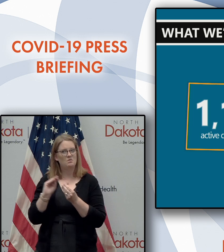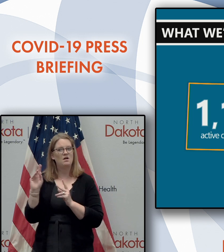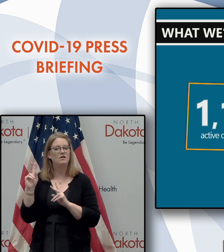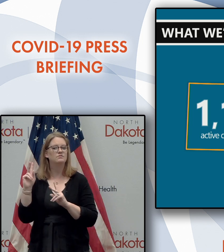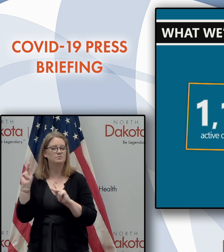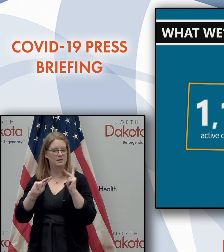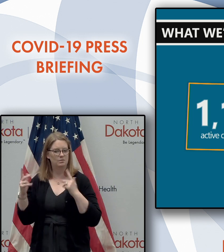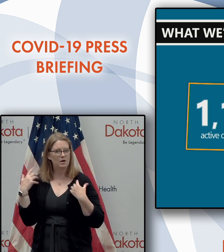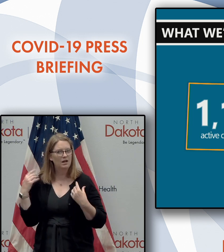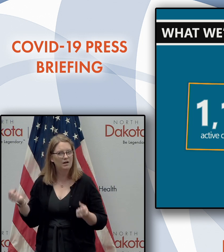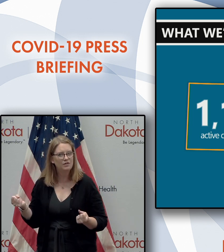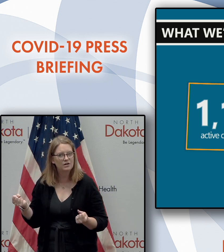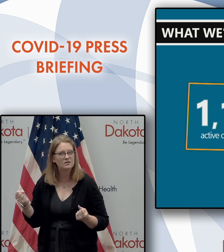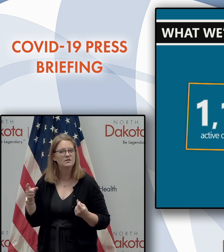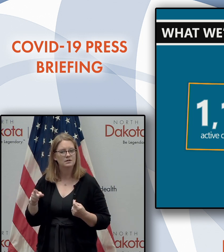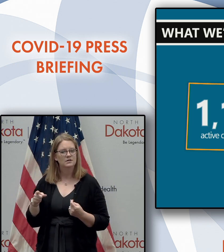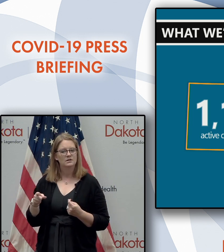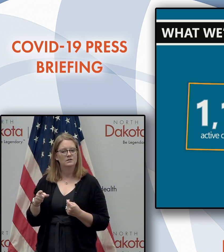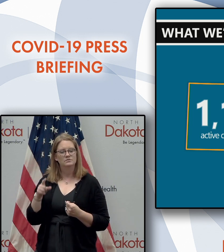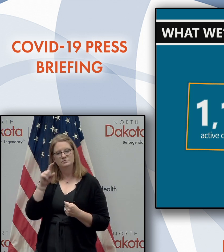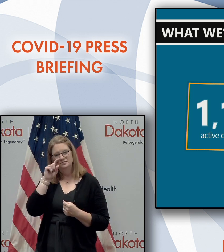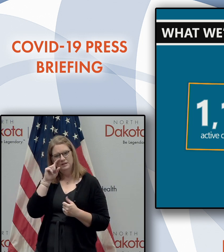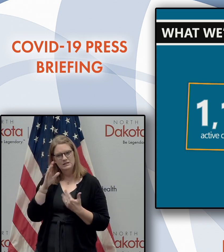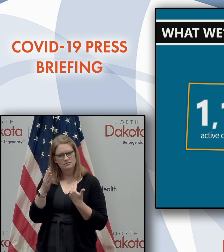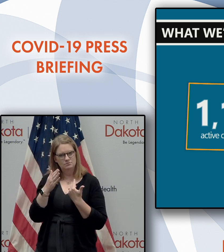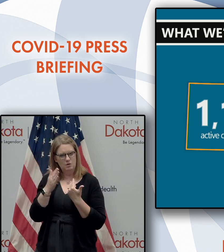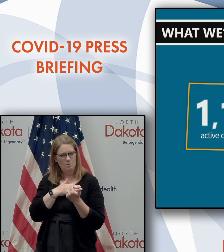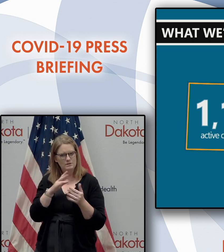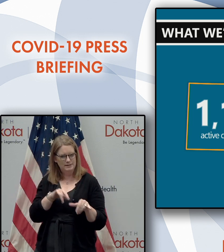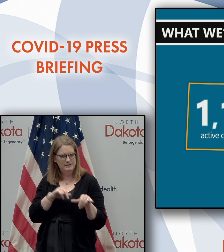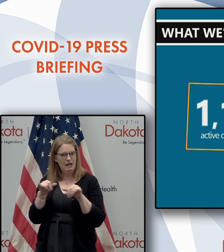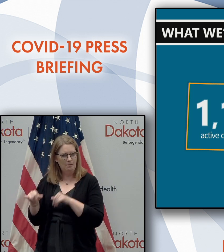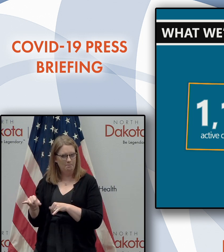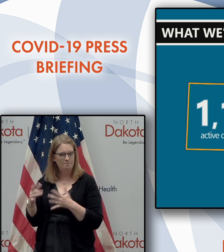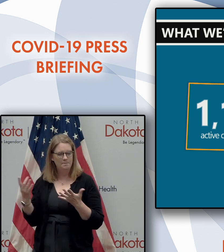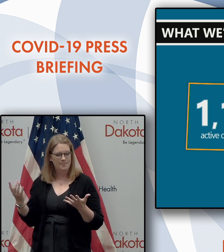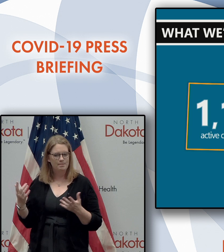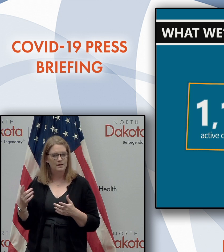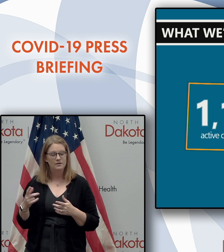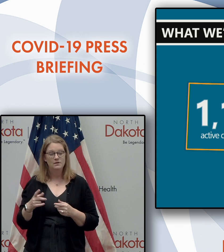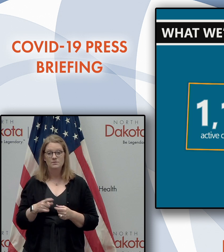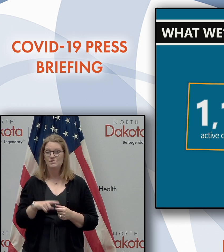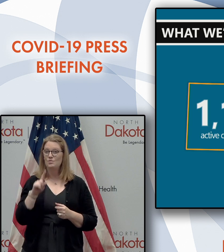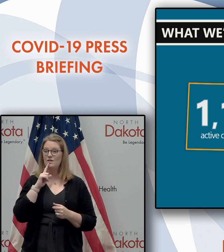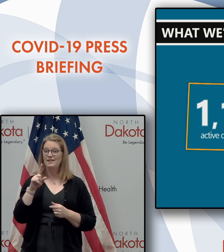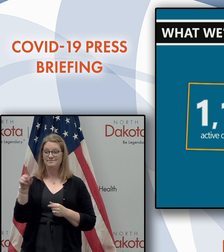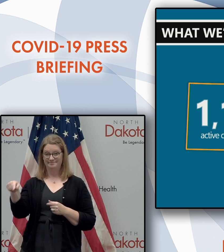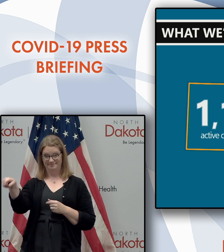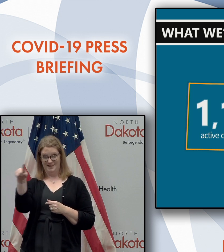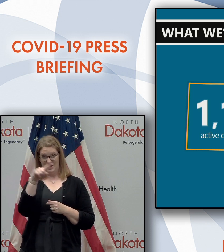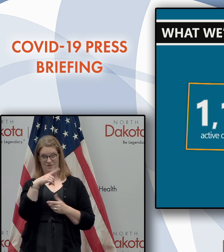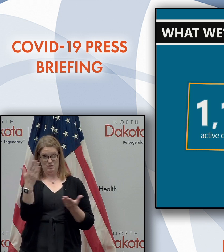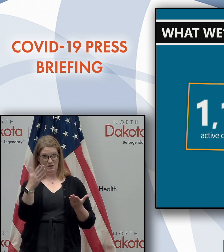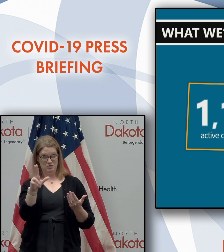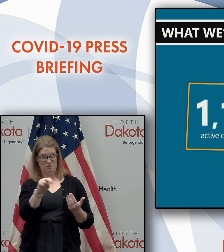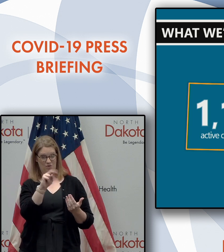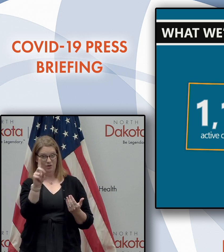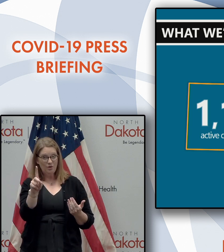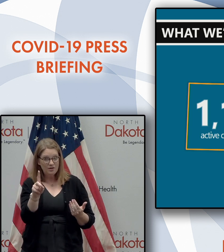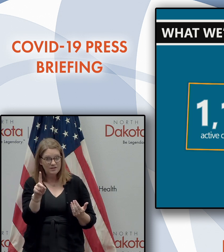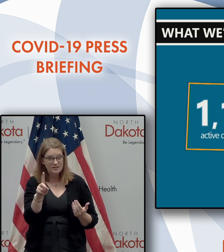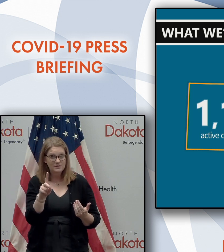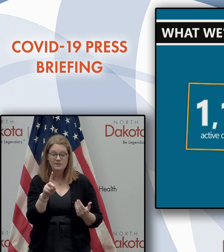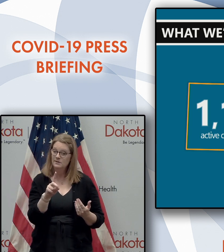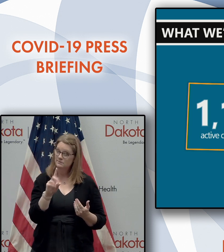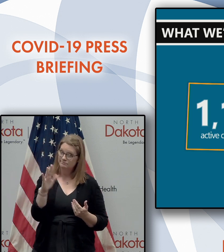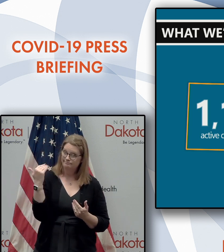here almost equaling that. And again, the challenge to everybody in North Dakota, because we can all do our part to help slow